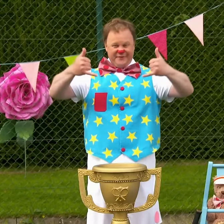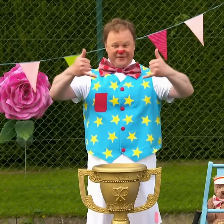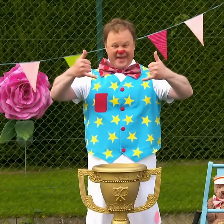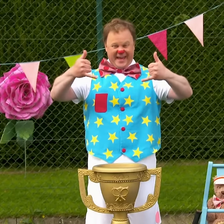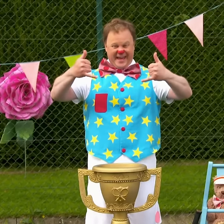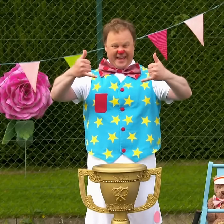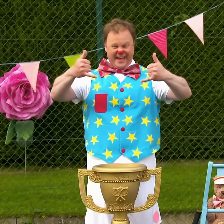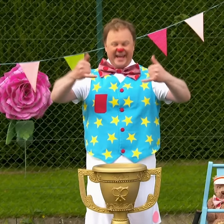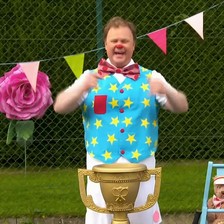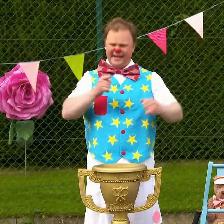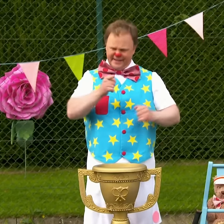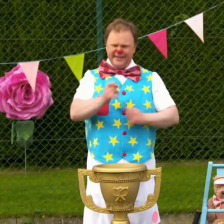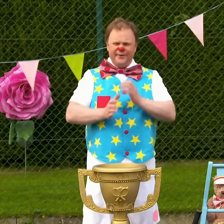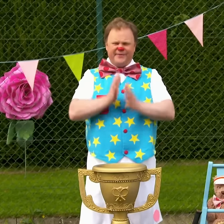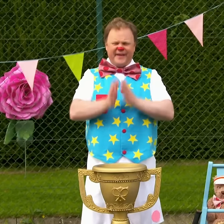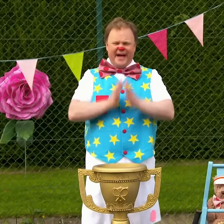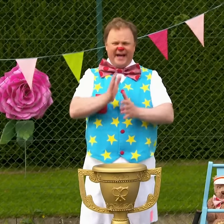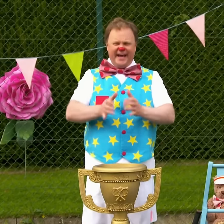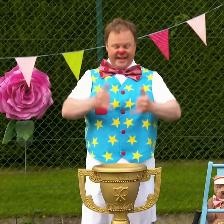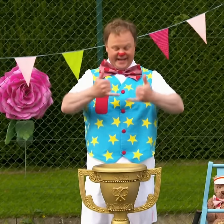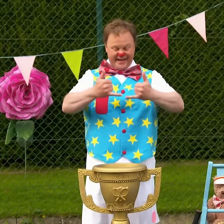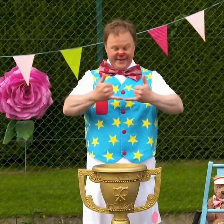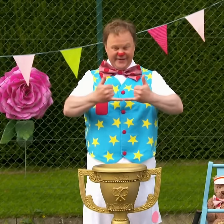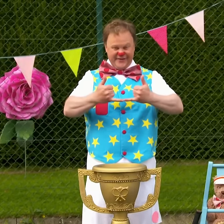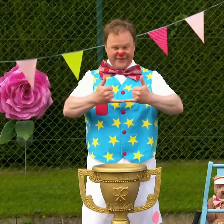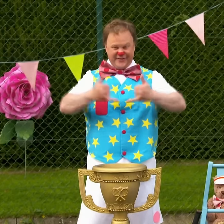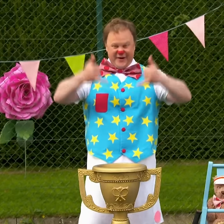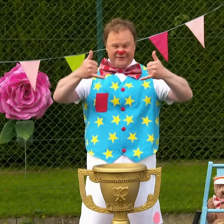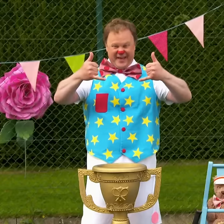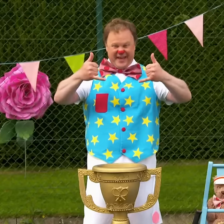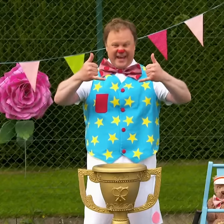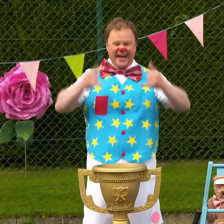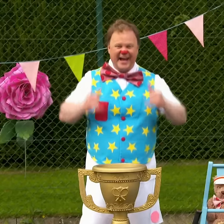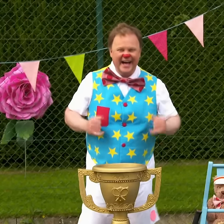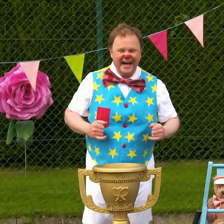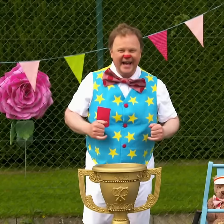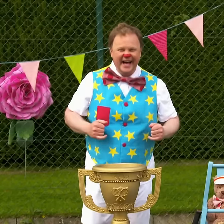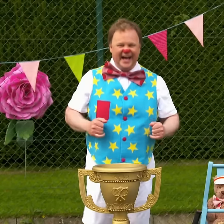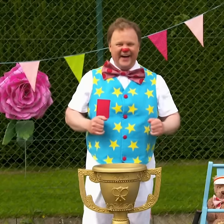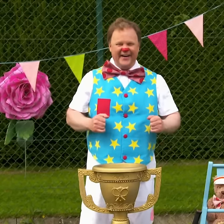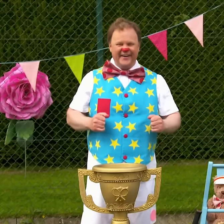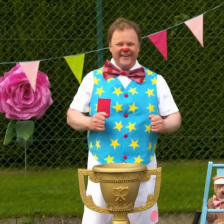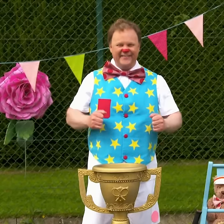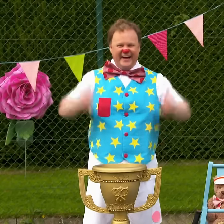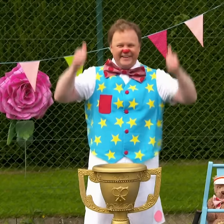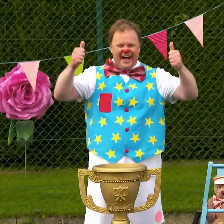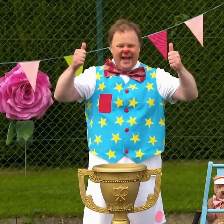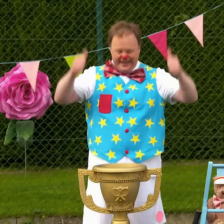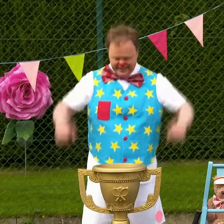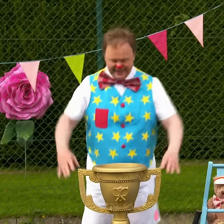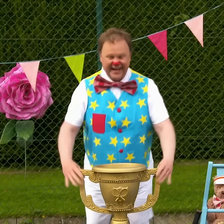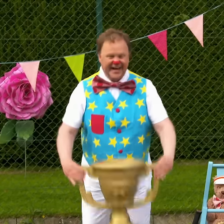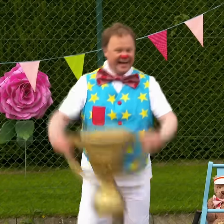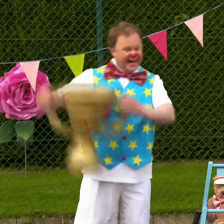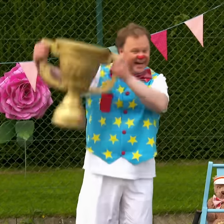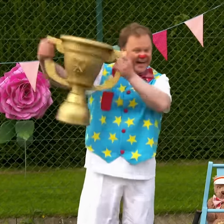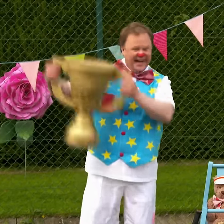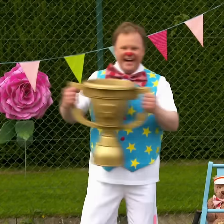Trophy. You sign. Trophy. Oh, well done. Thank you,